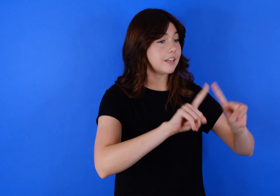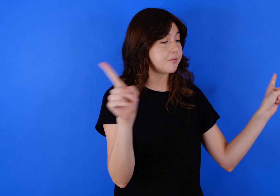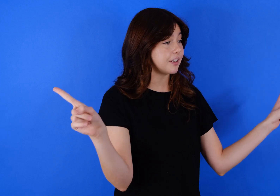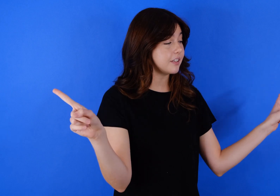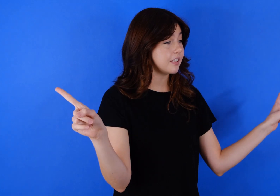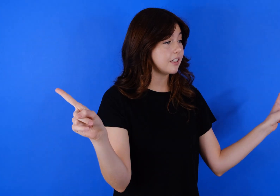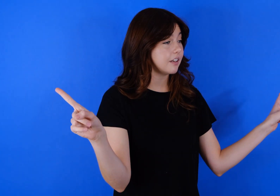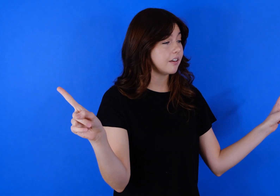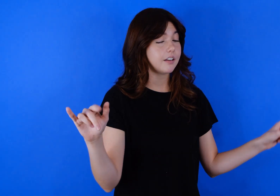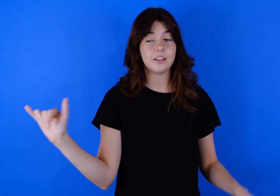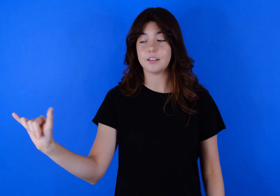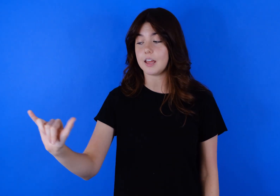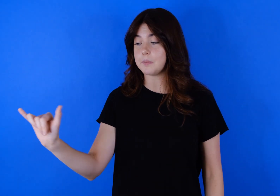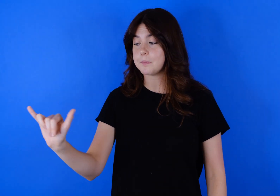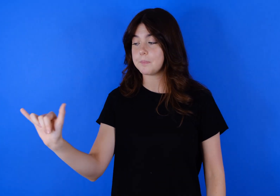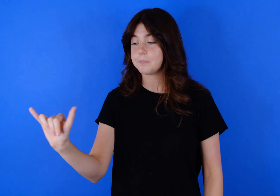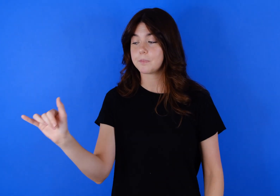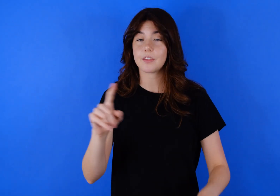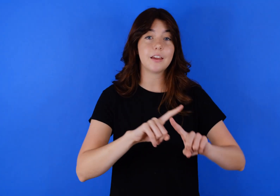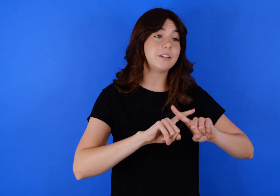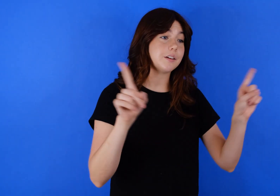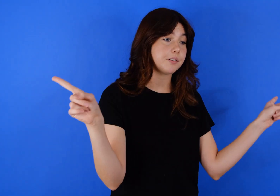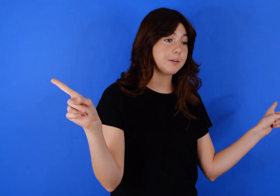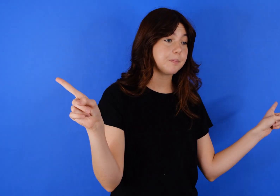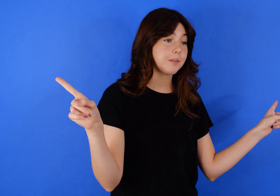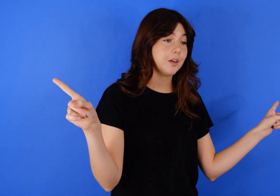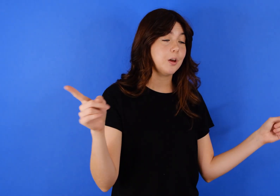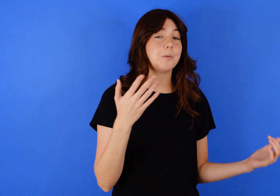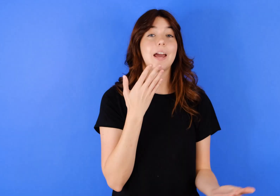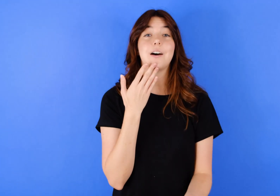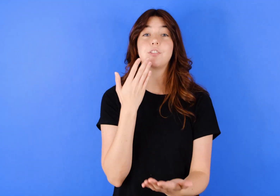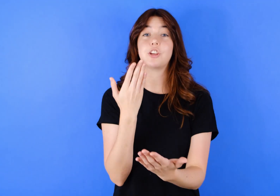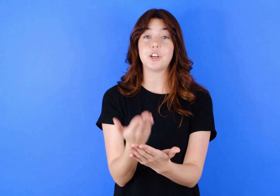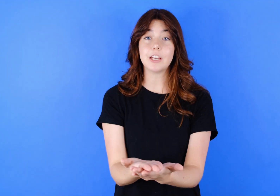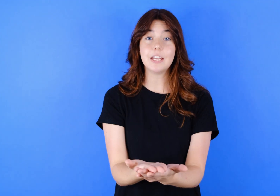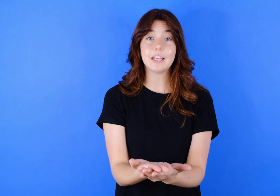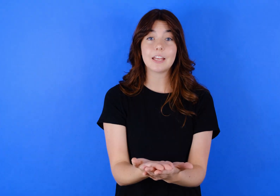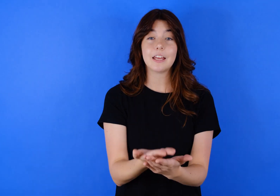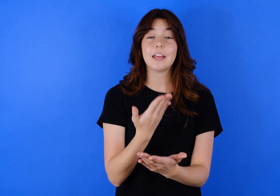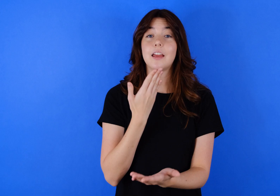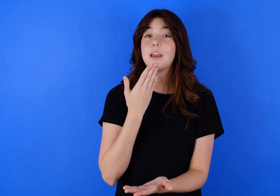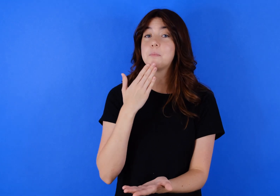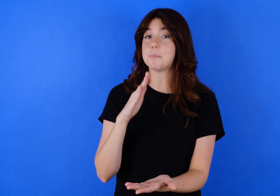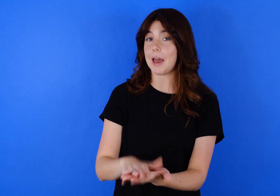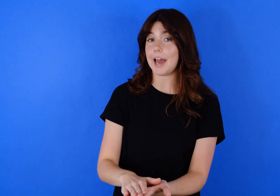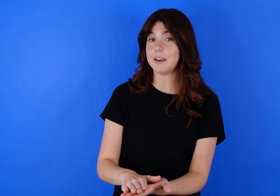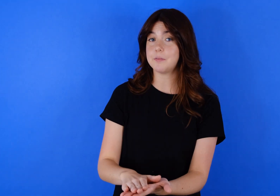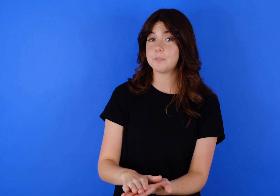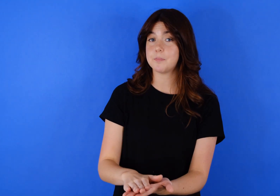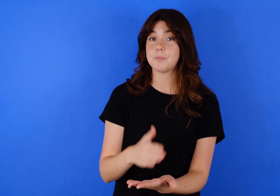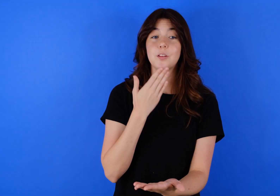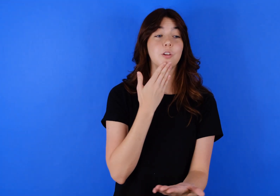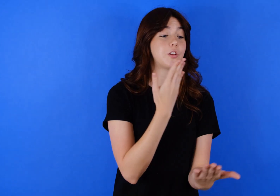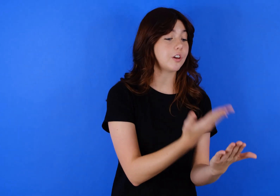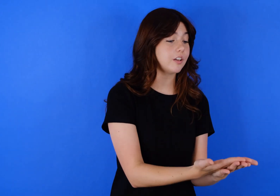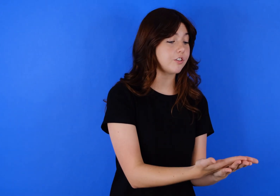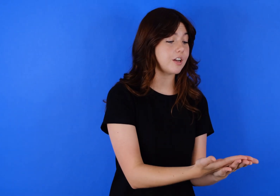different, same and different. We have good and bad. Good, straight